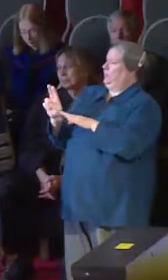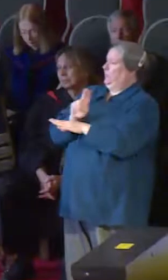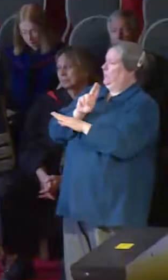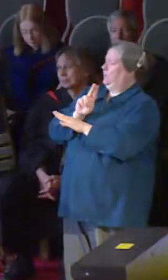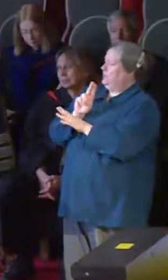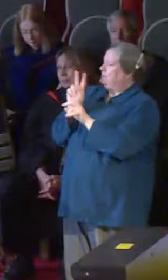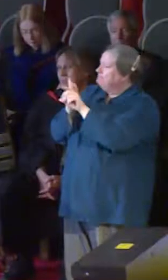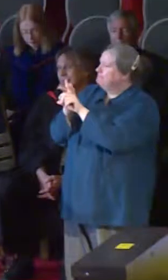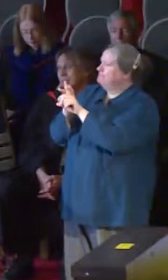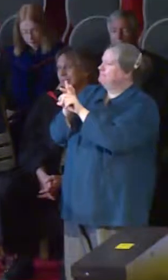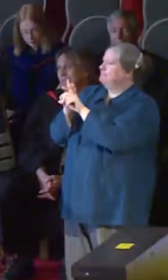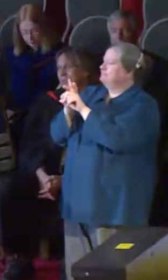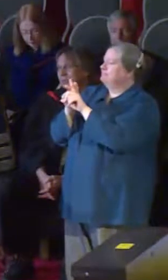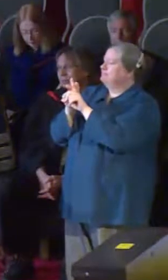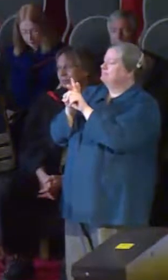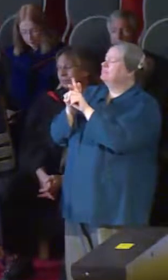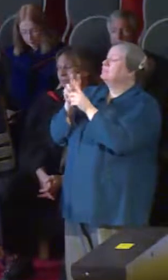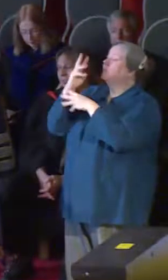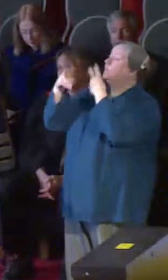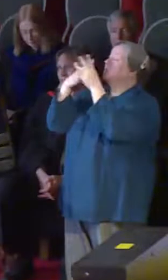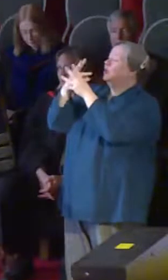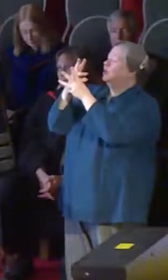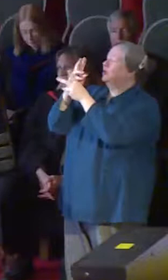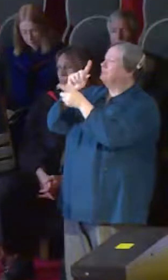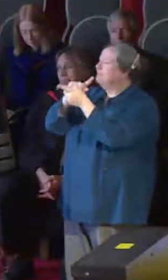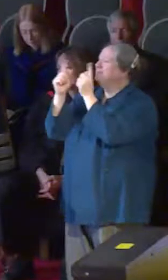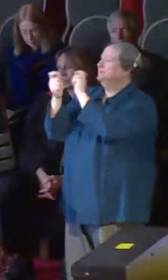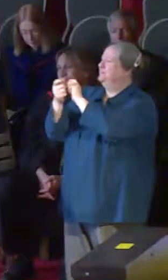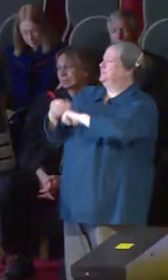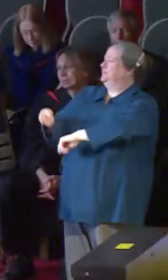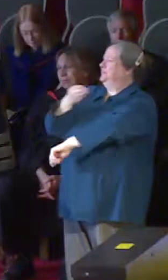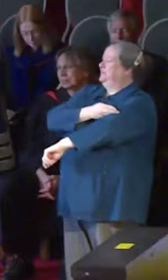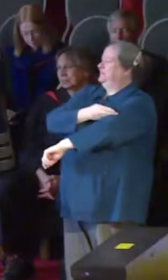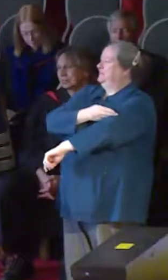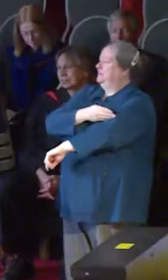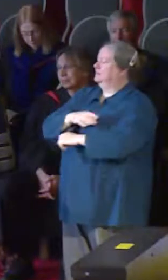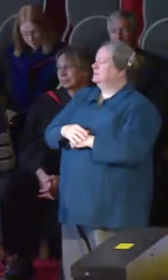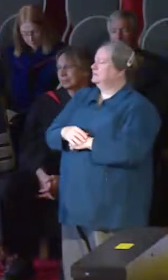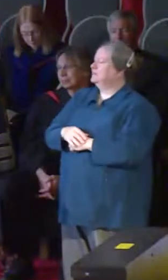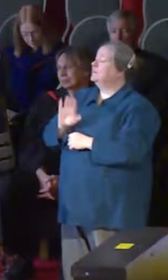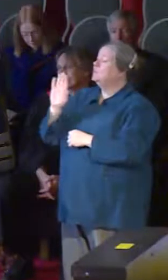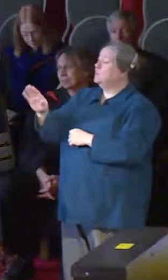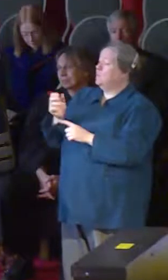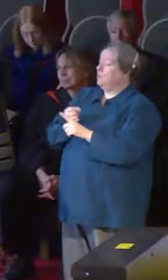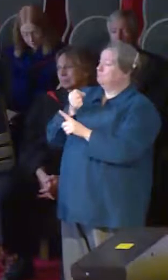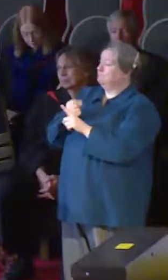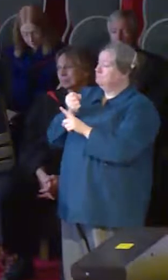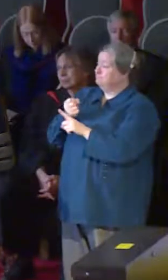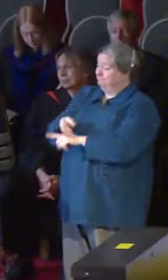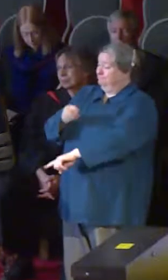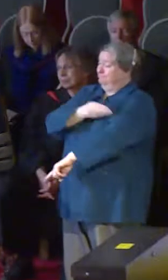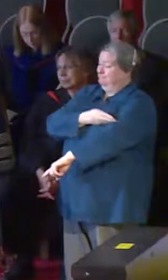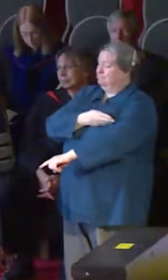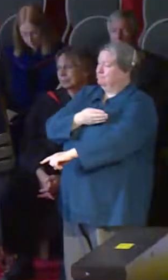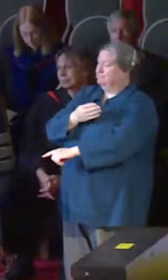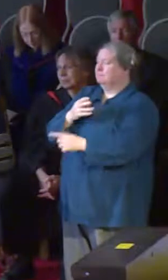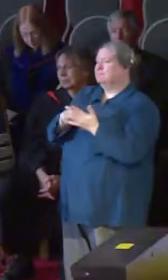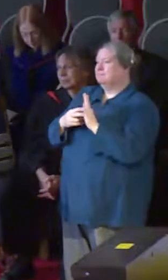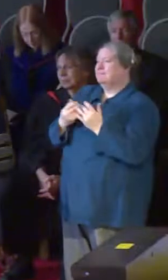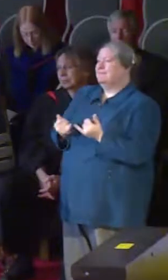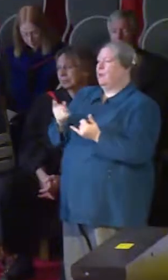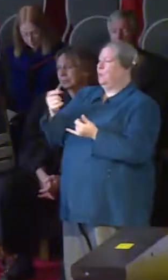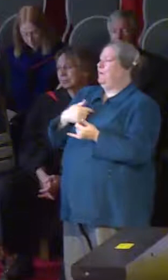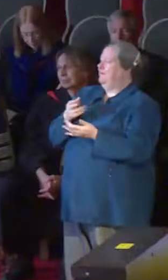on the world around you. And as you make that mark, remember that the University of Guelph has become a small part of who you